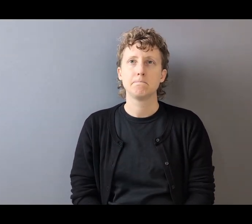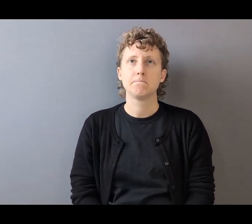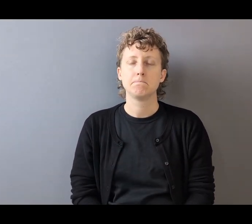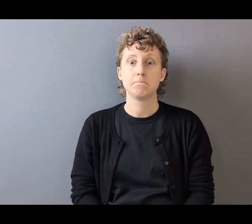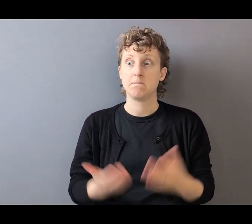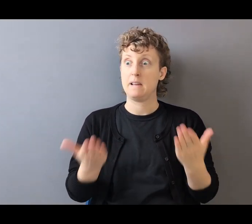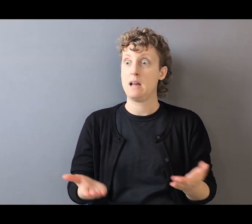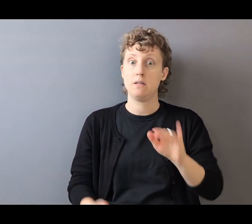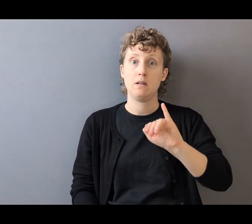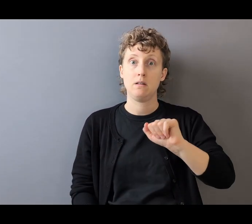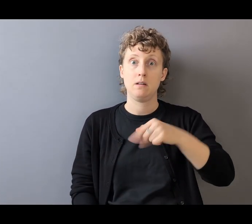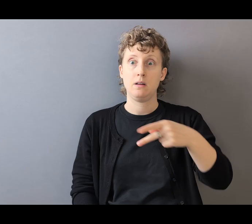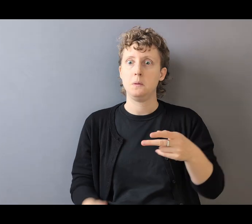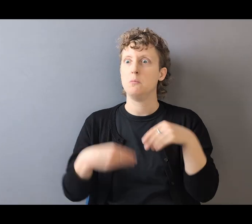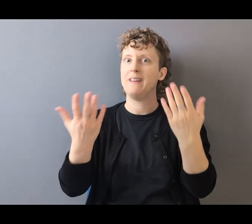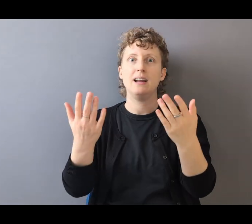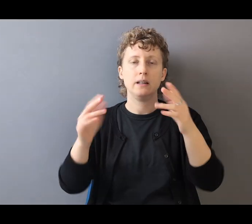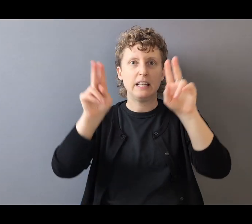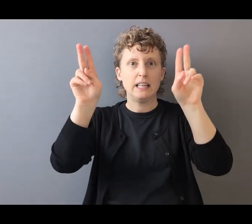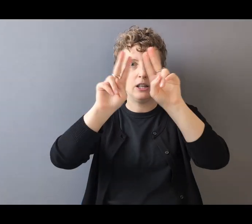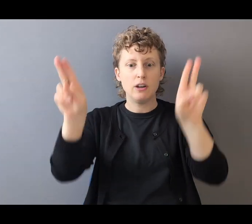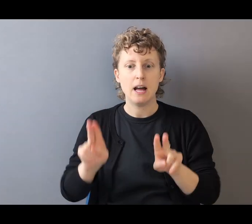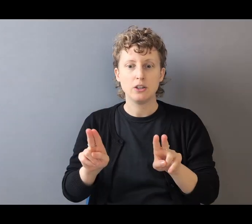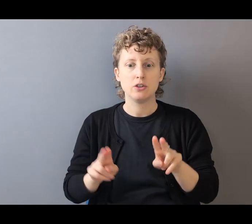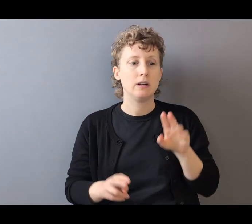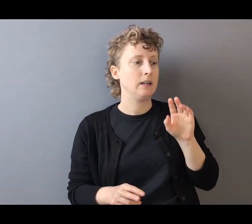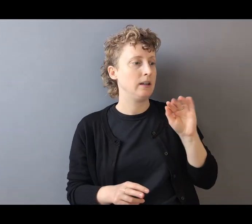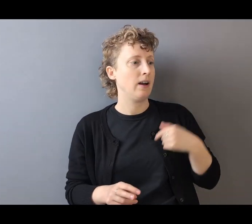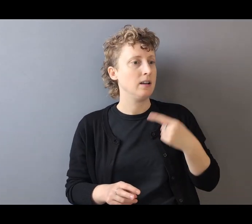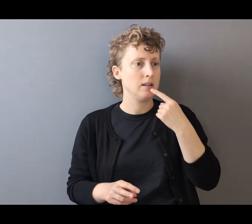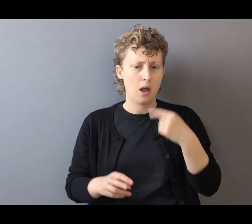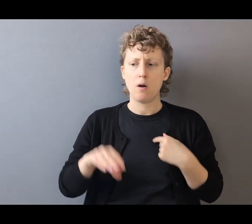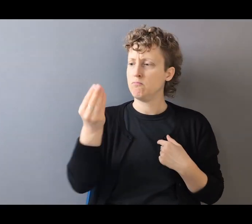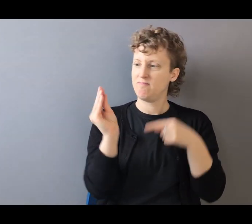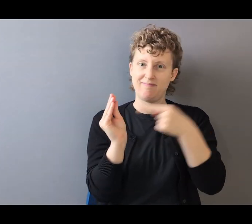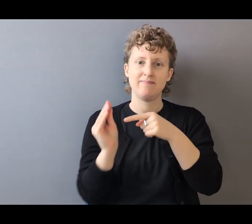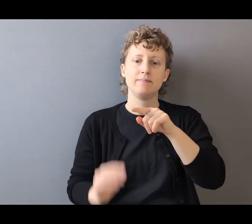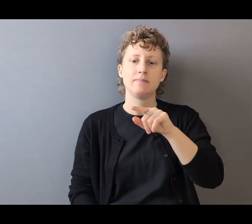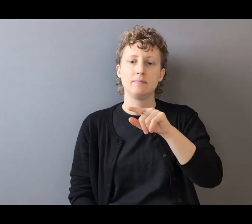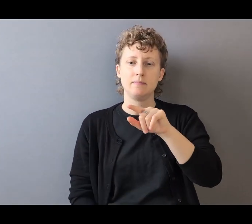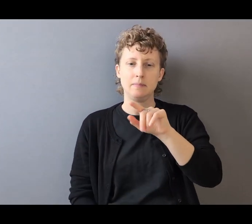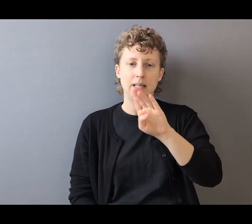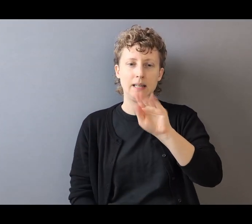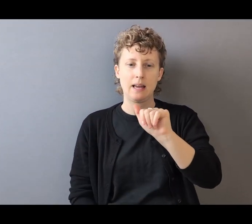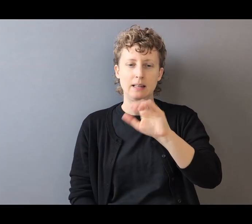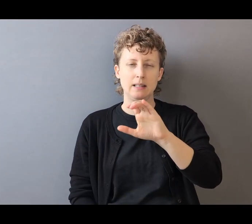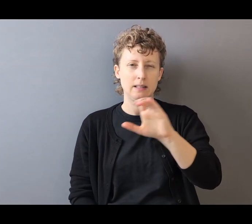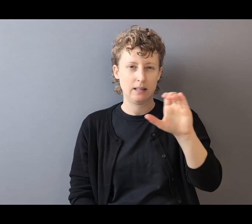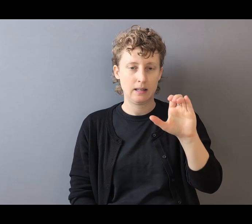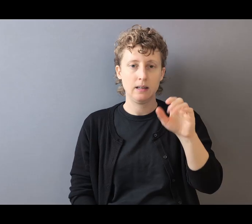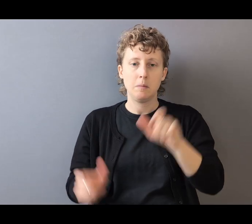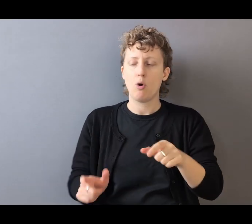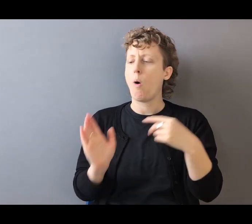international, or that people know when you say I have the CPACC, people know what you're talking about. So it's a way to kind of standardize the